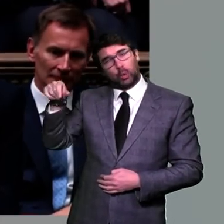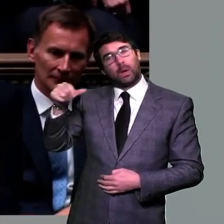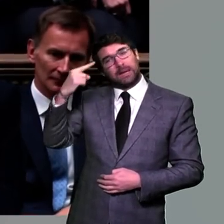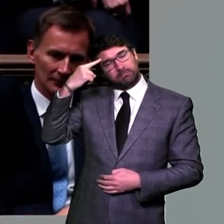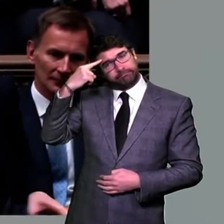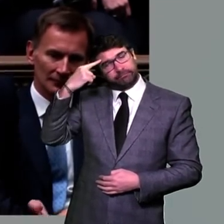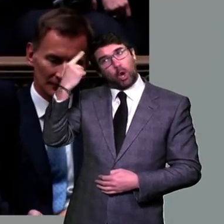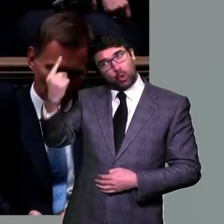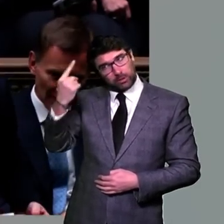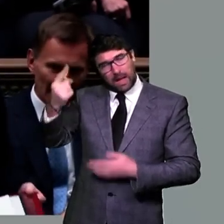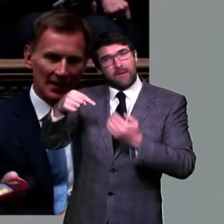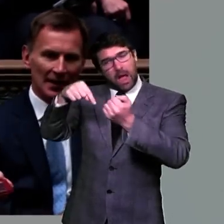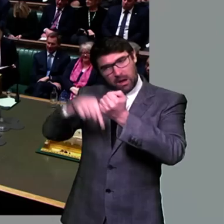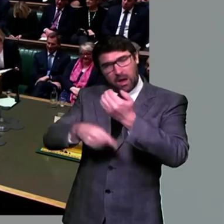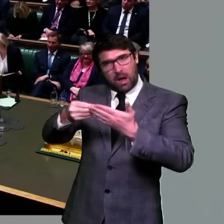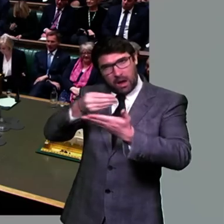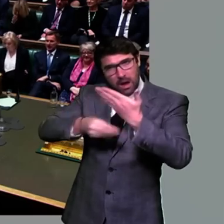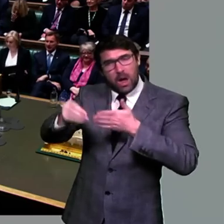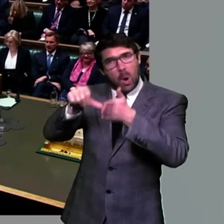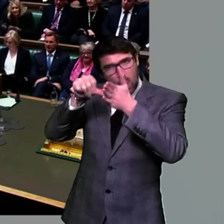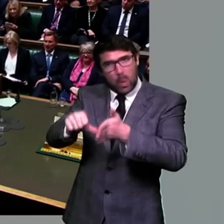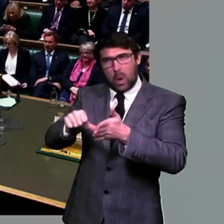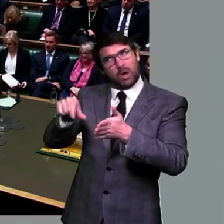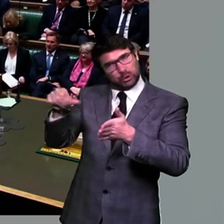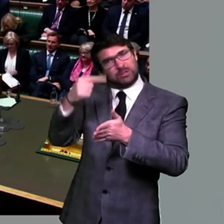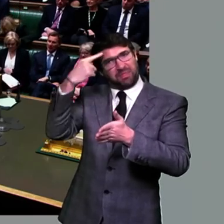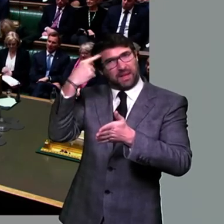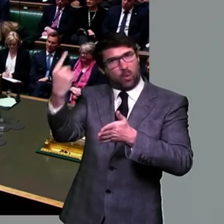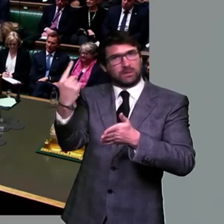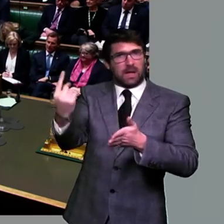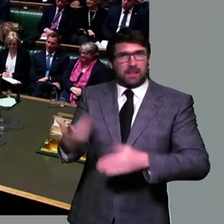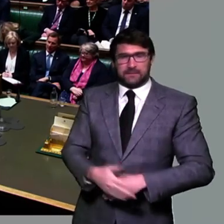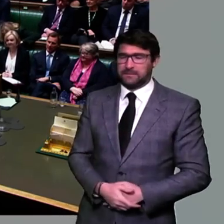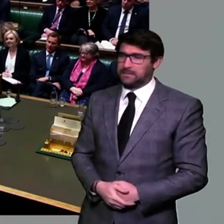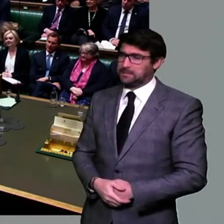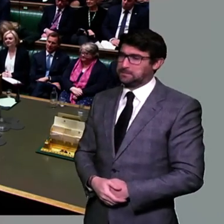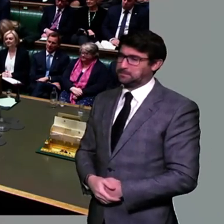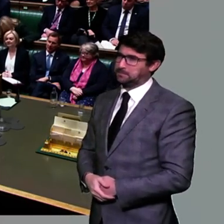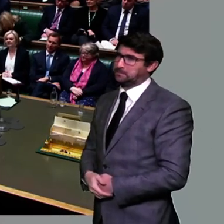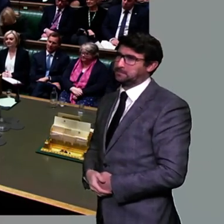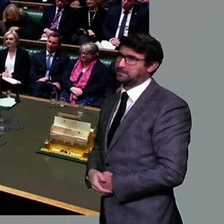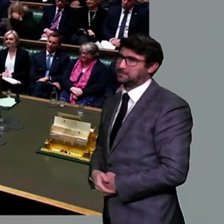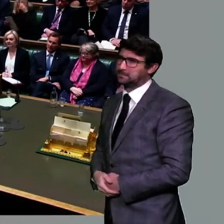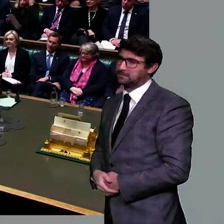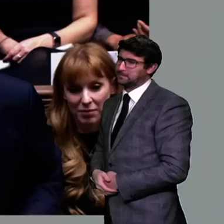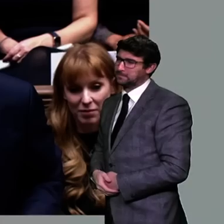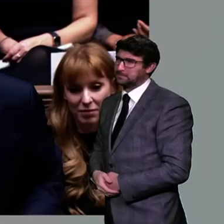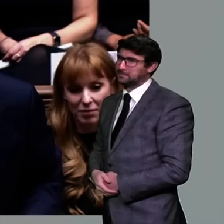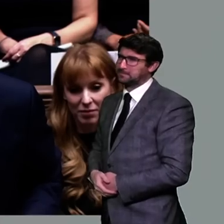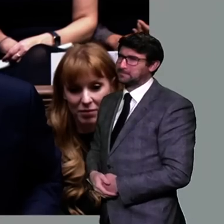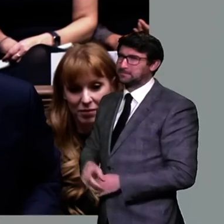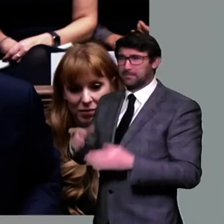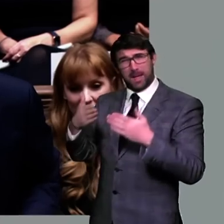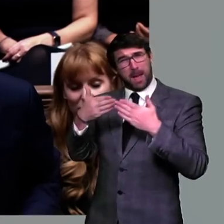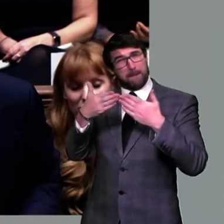the economic reality in his policies. Mr. Speaker, those spending cuts are on the table for